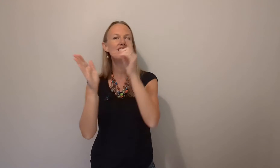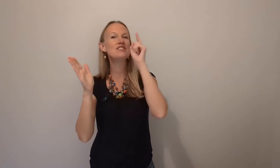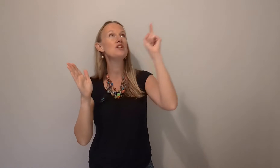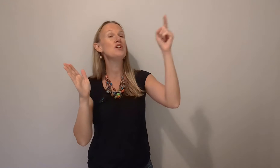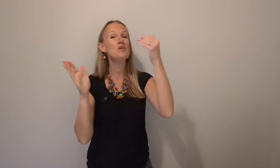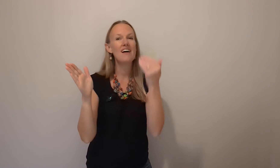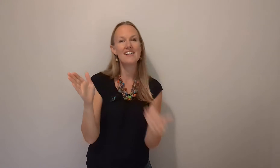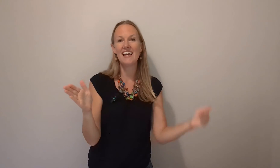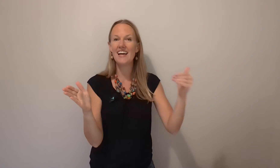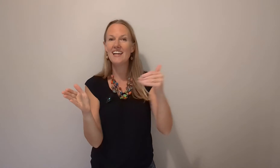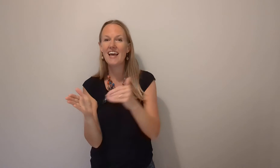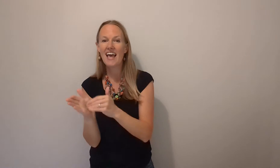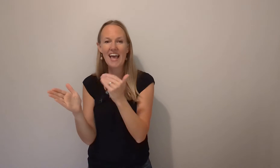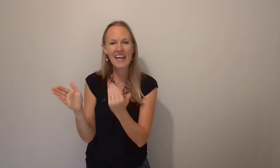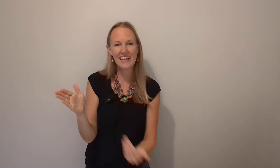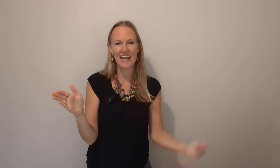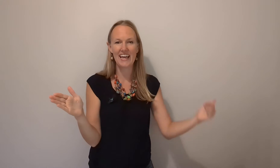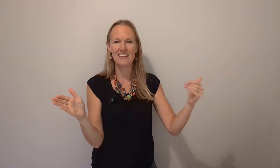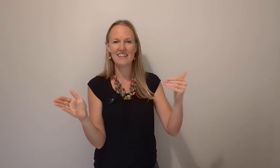praise you again and again.